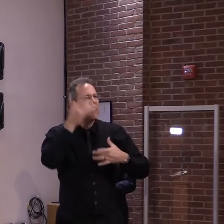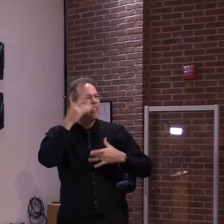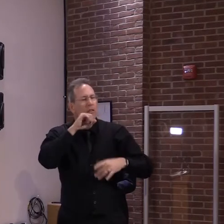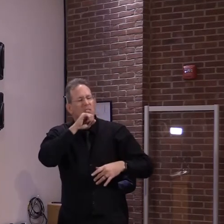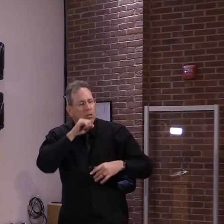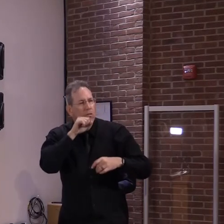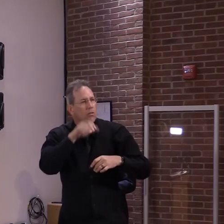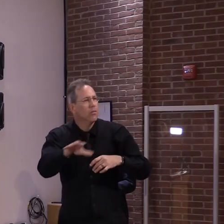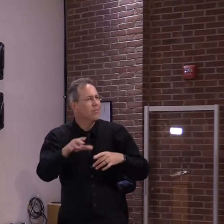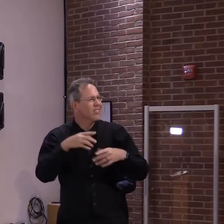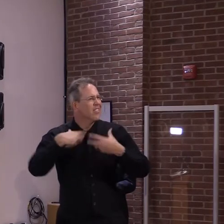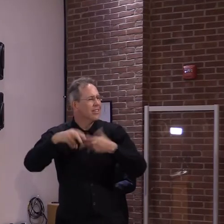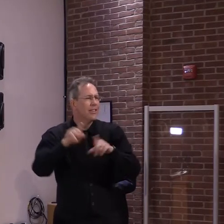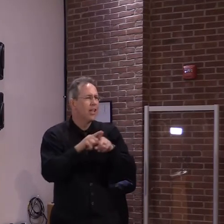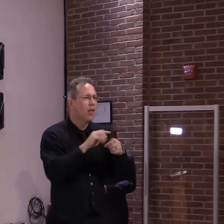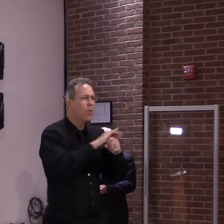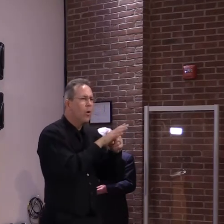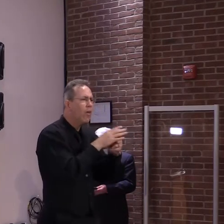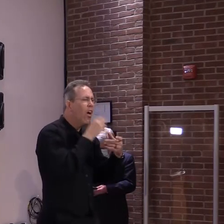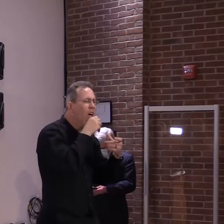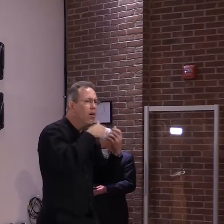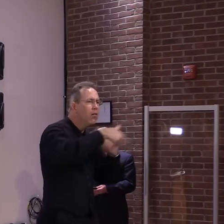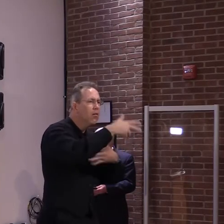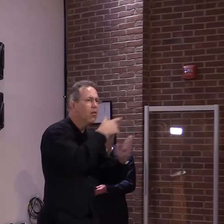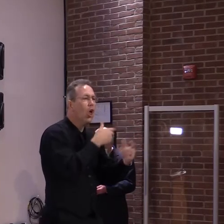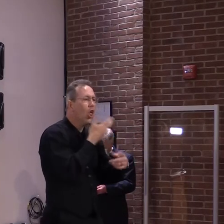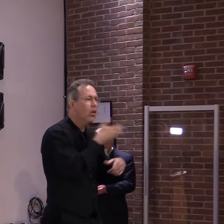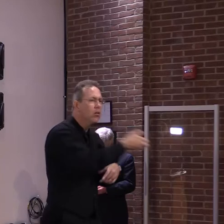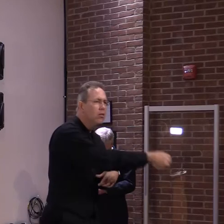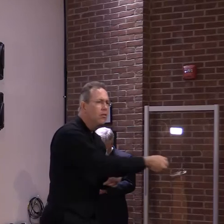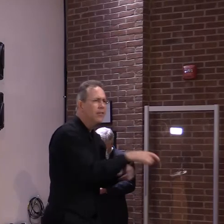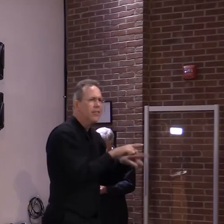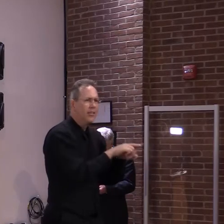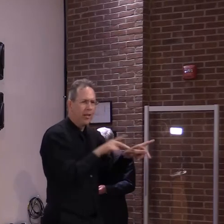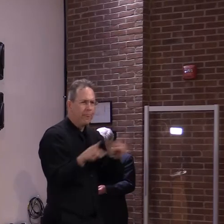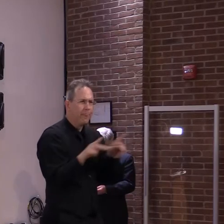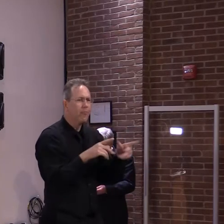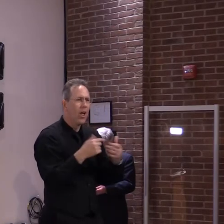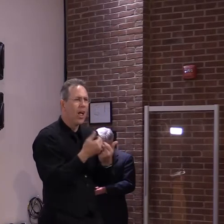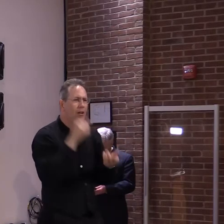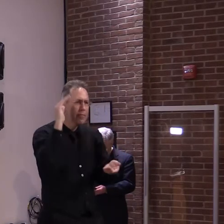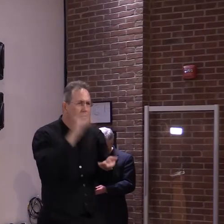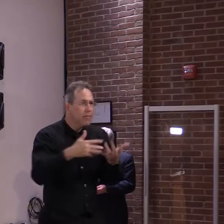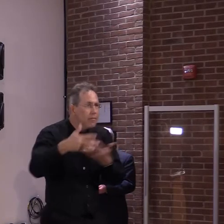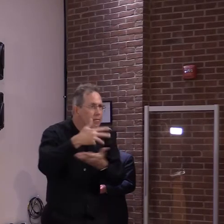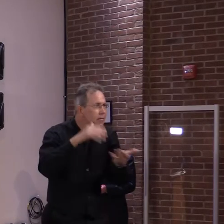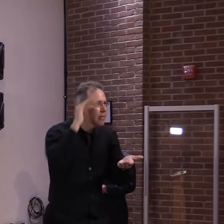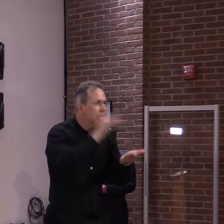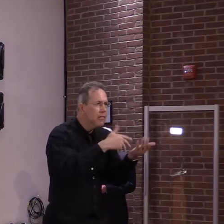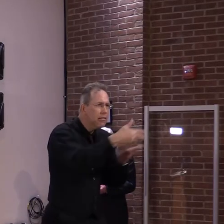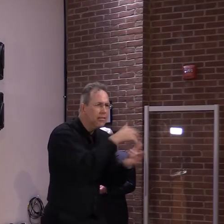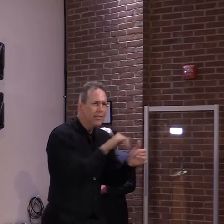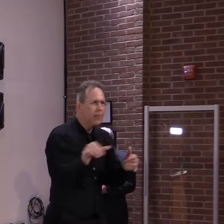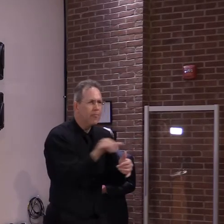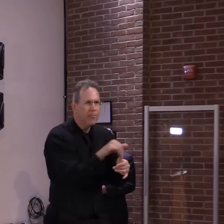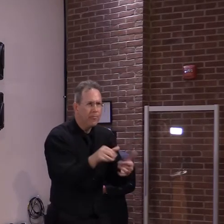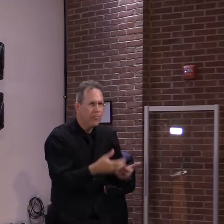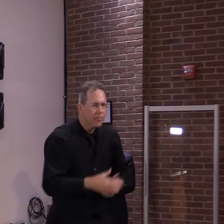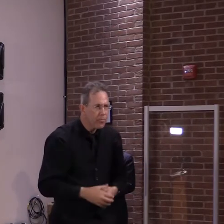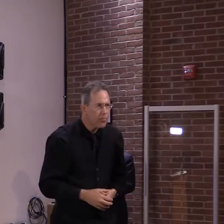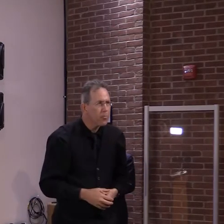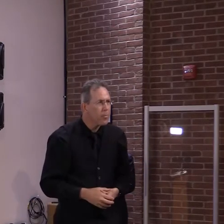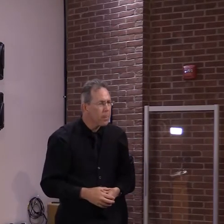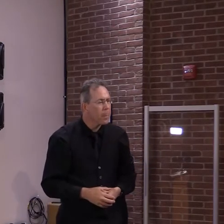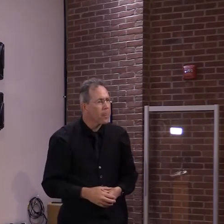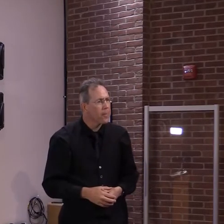mutate, you can predict with much more accuracy how to make the flu vaccine from year to year and really capitalize